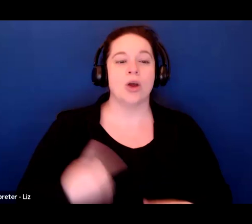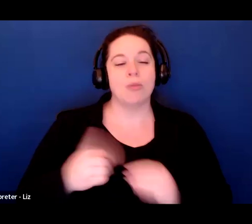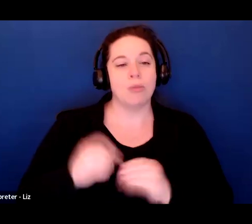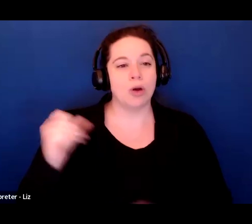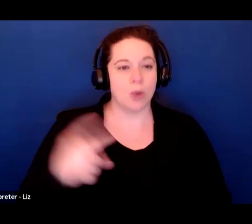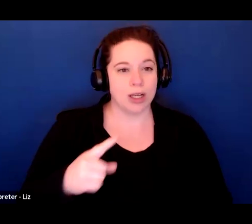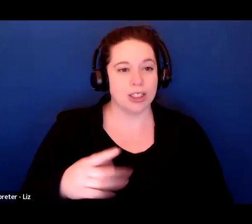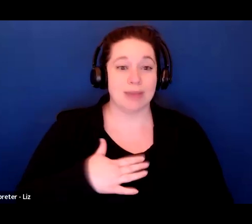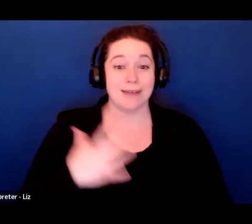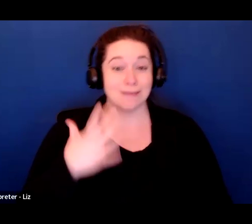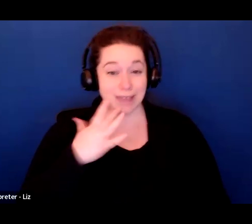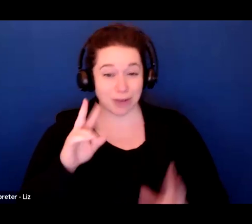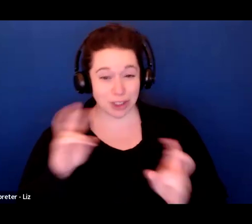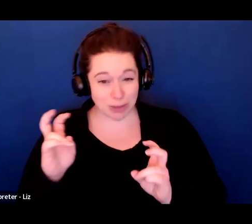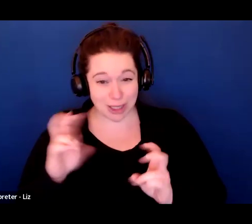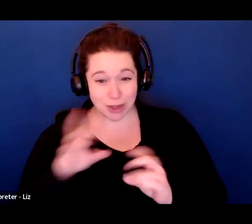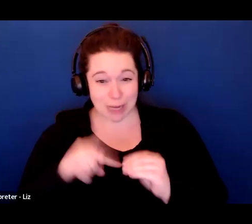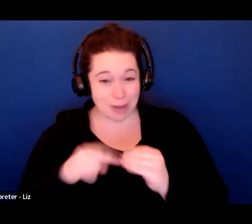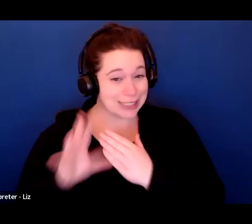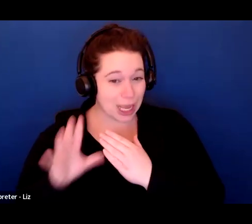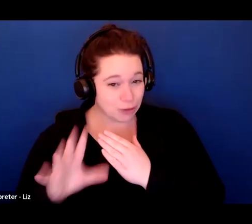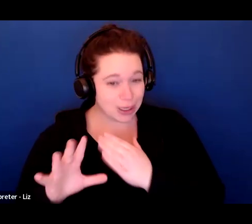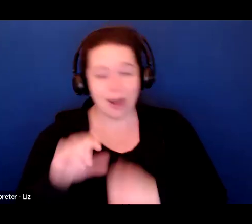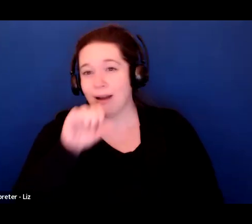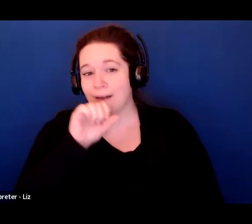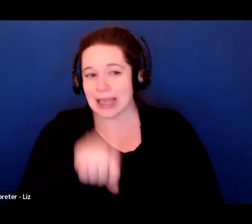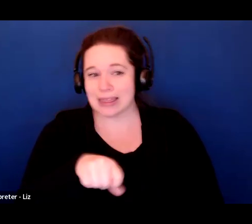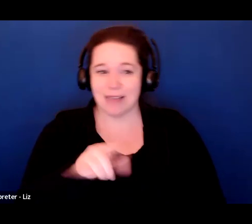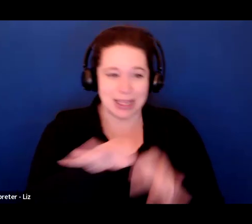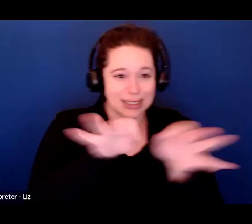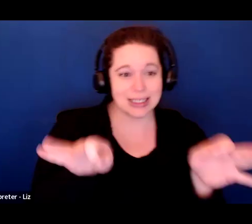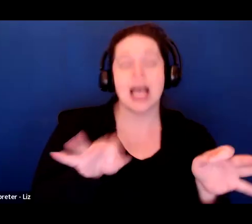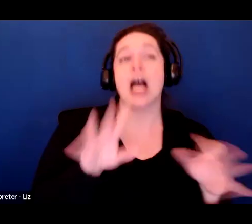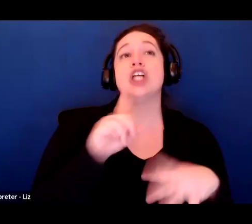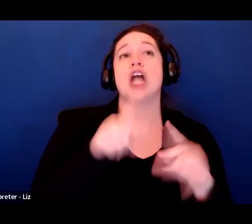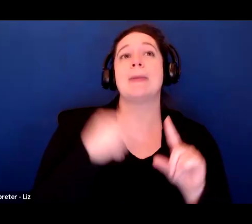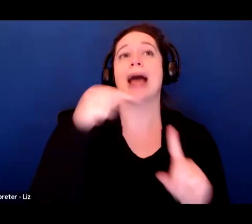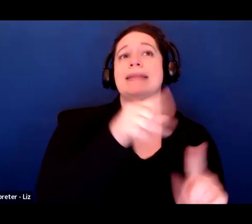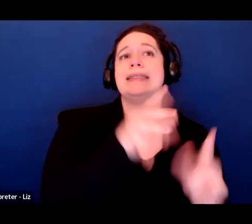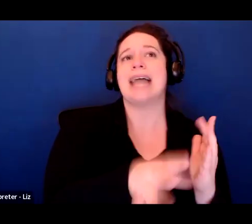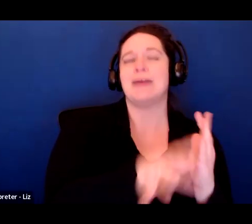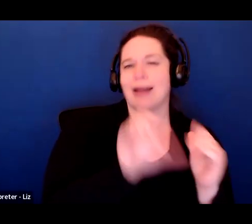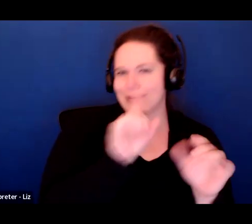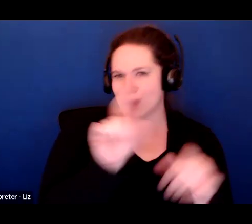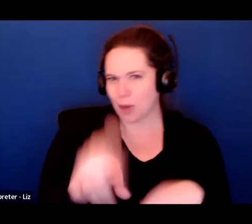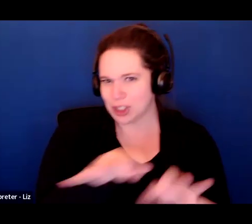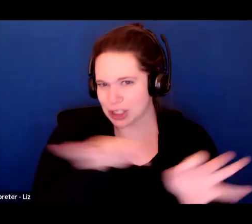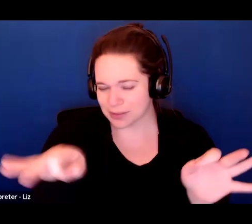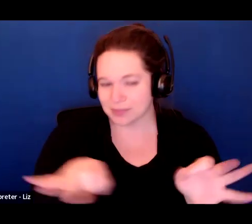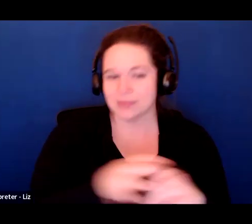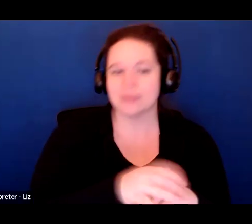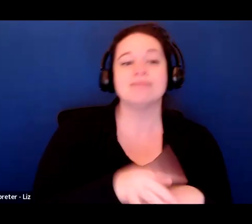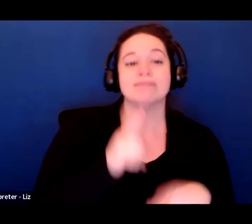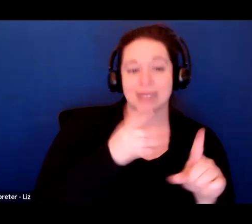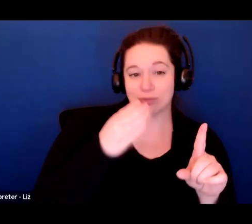on one of my favorite subjects. Speaking of diarrhea, I love the way it starts already. I like it. Okay, they've been having